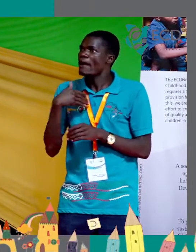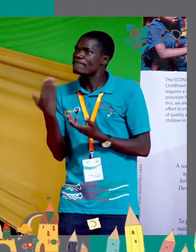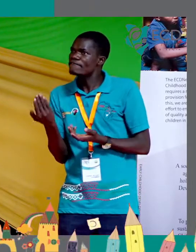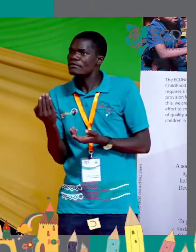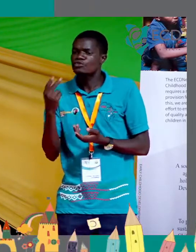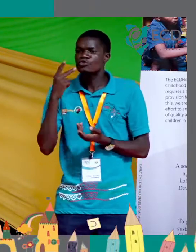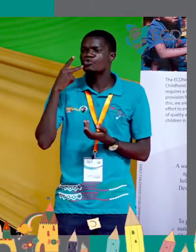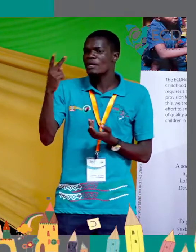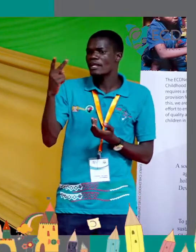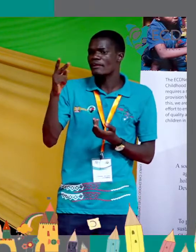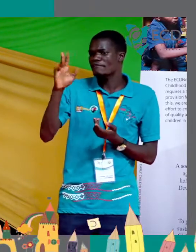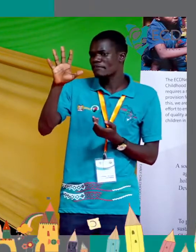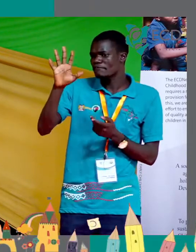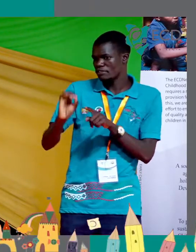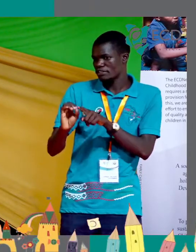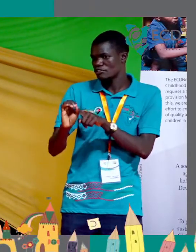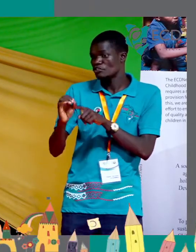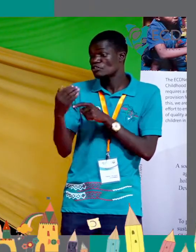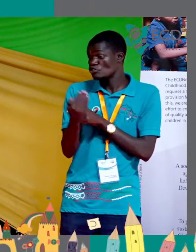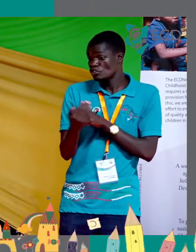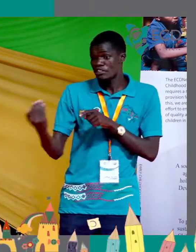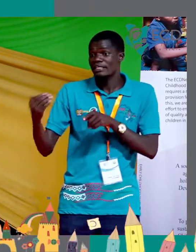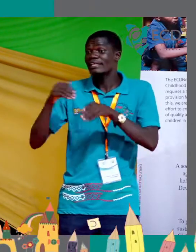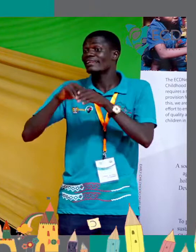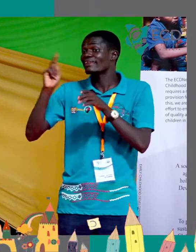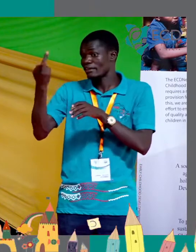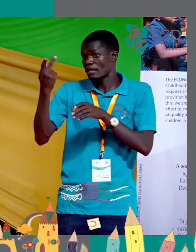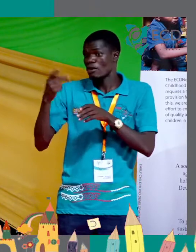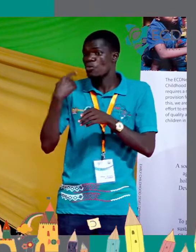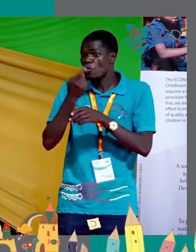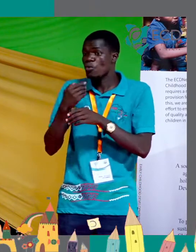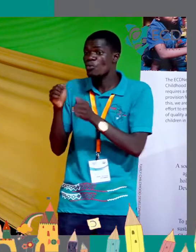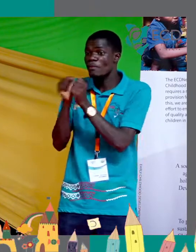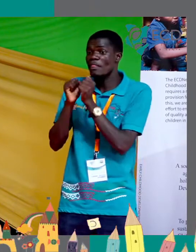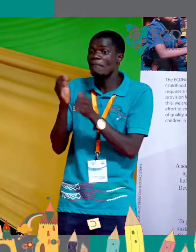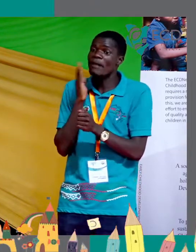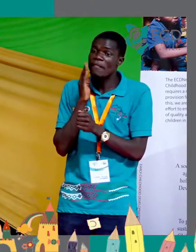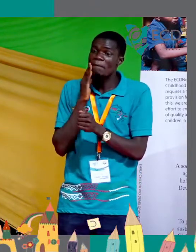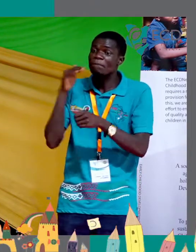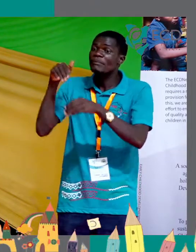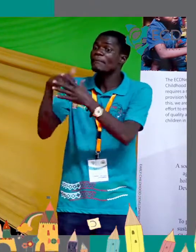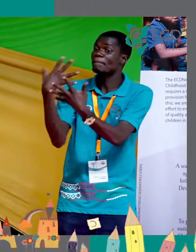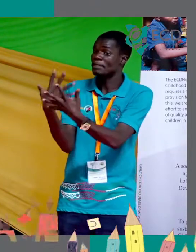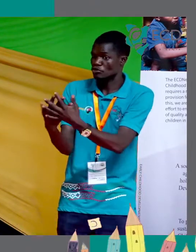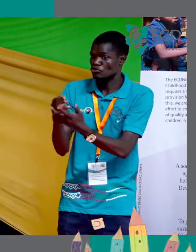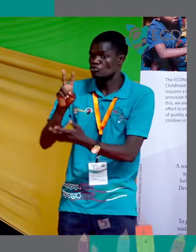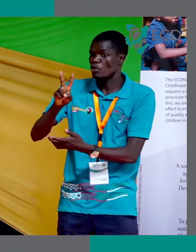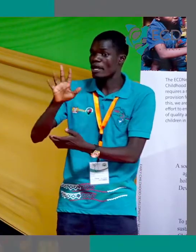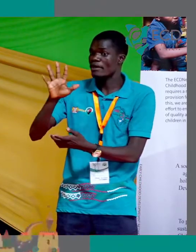250 children accompanying their mothers. The population of children is